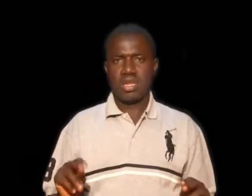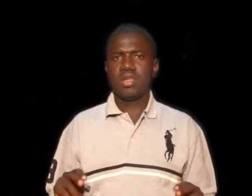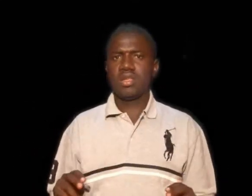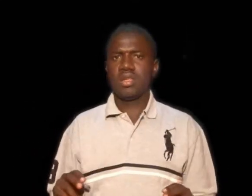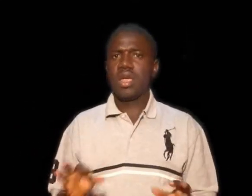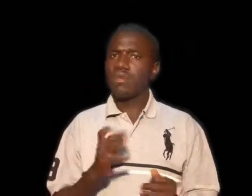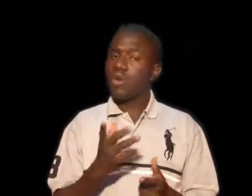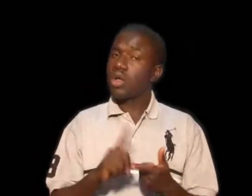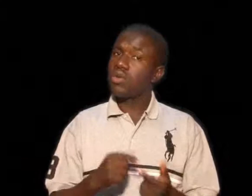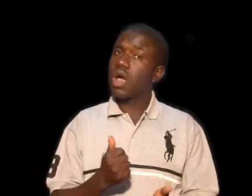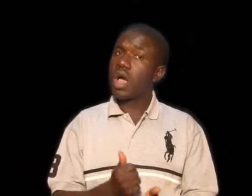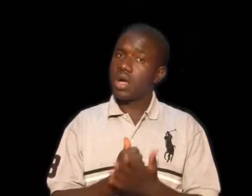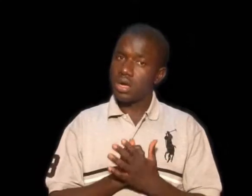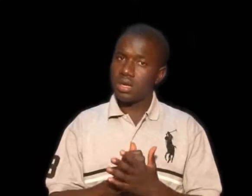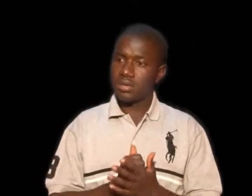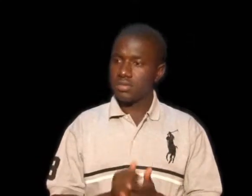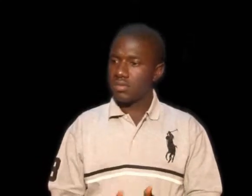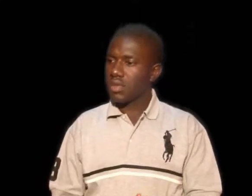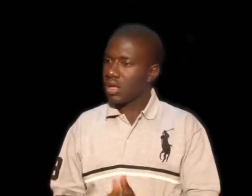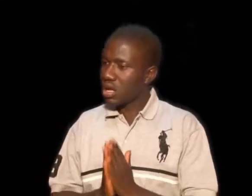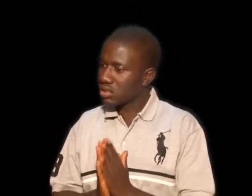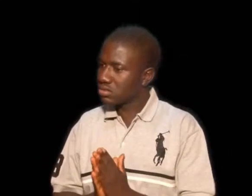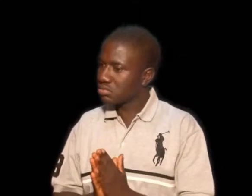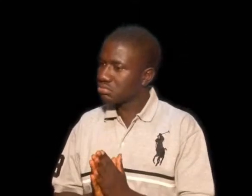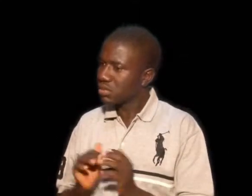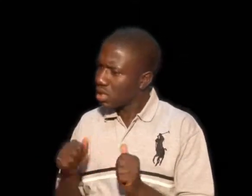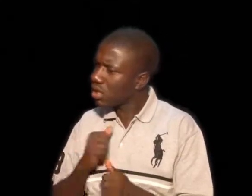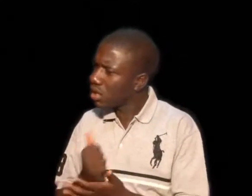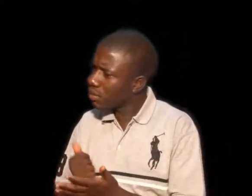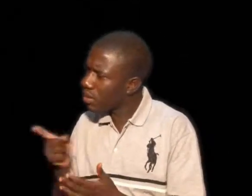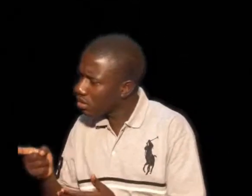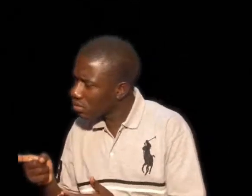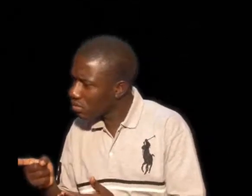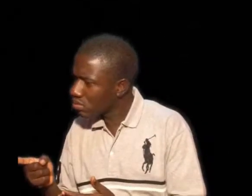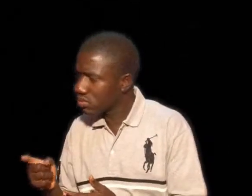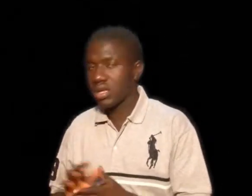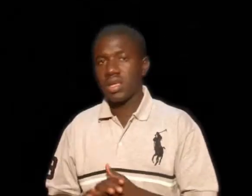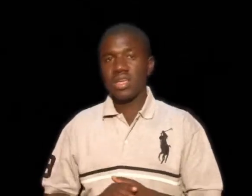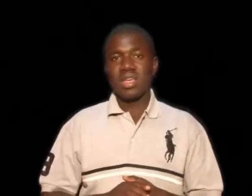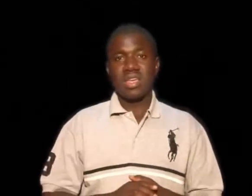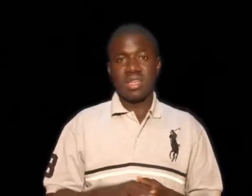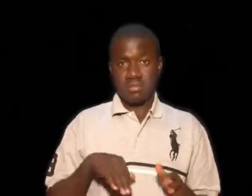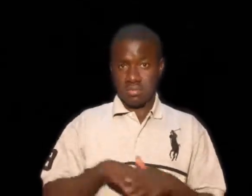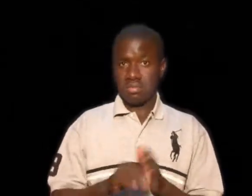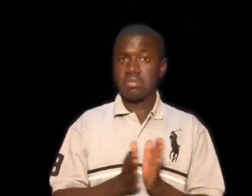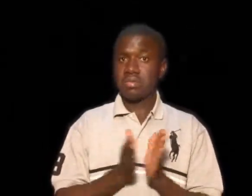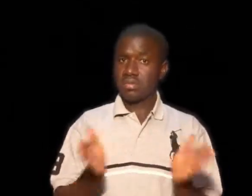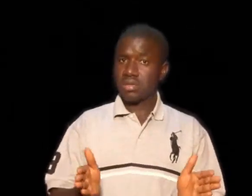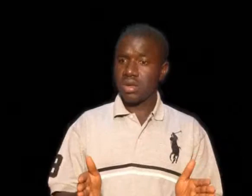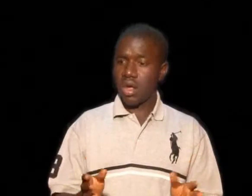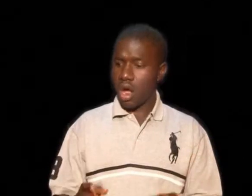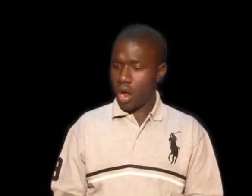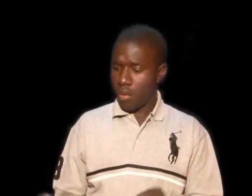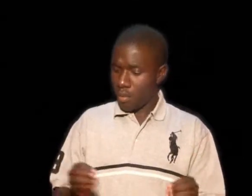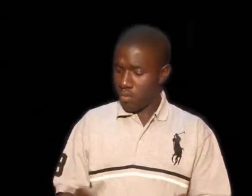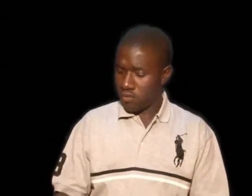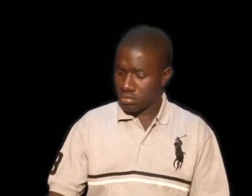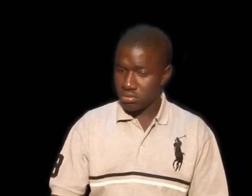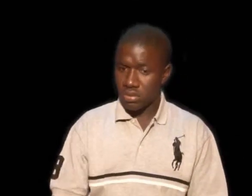appliance. If you are offering assistance, ask before you do anything. In general, move the